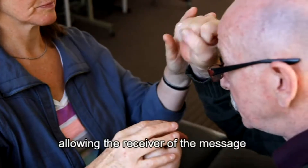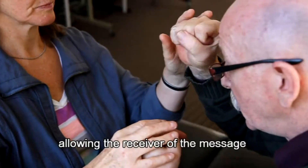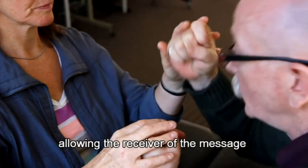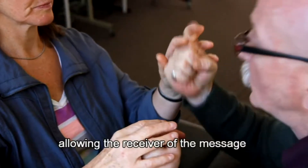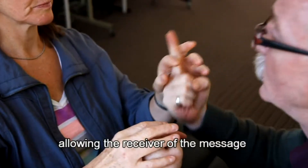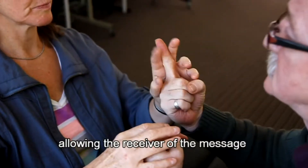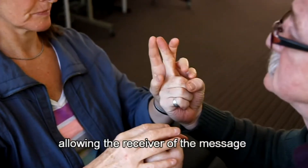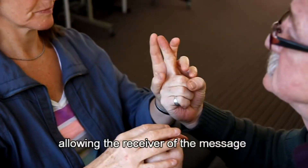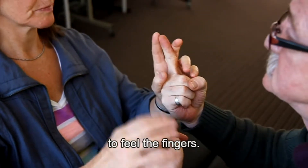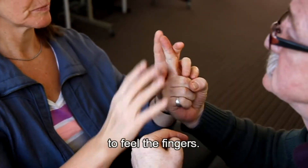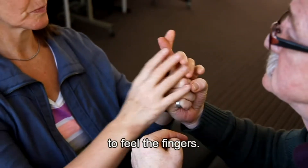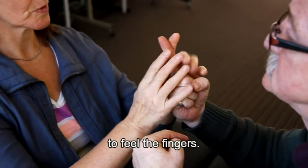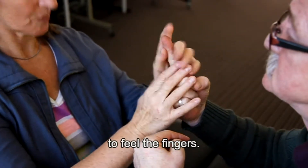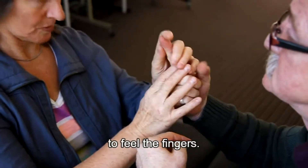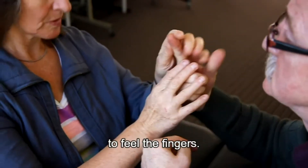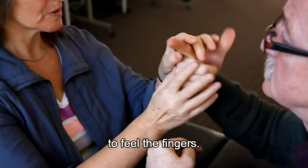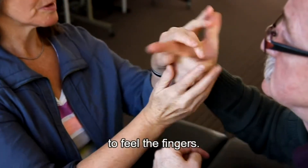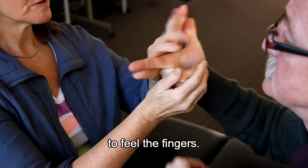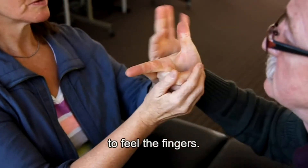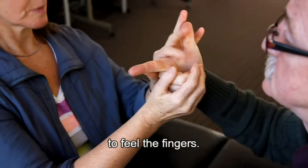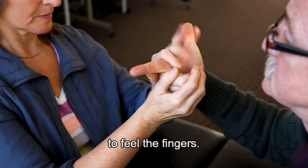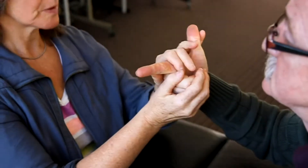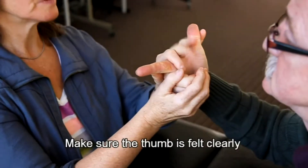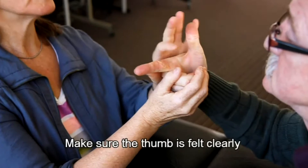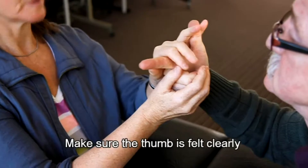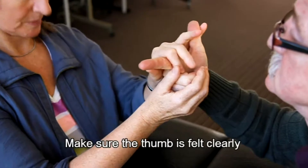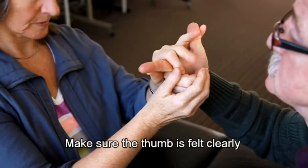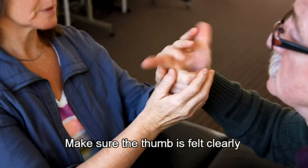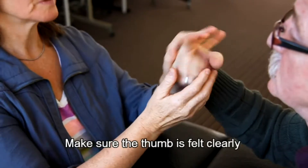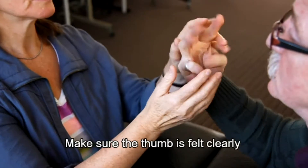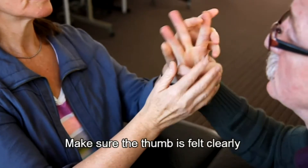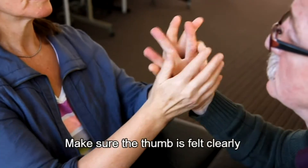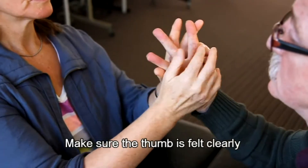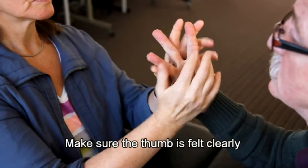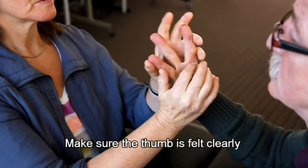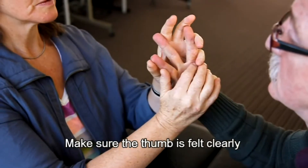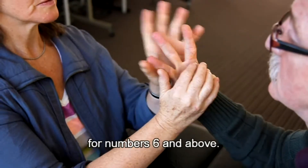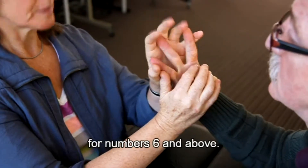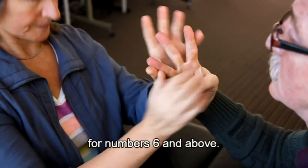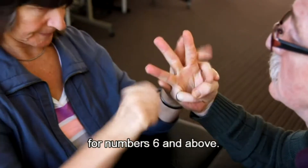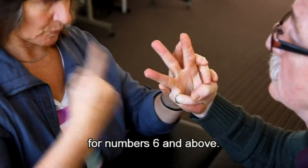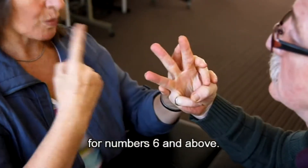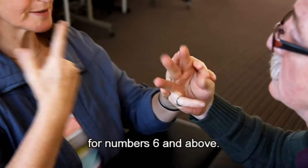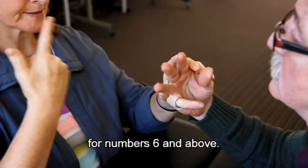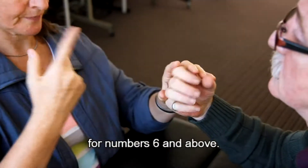receiver of the message to feel the fingers. Make sure the thumb is felt clearly for numbers 6 and